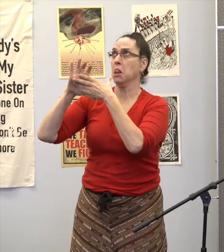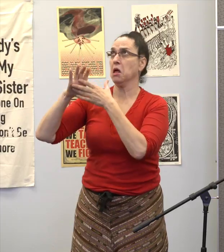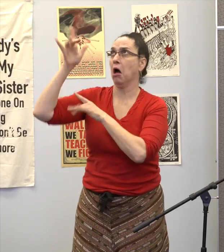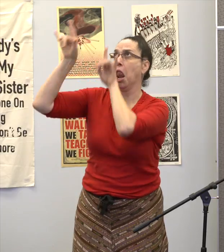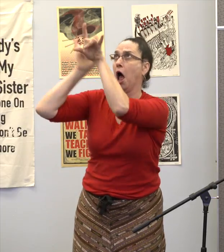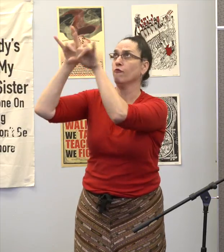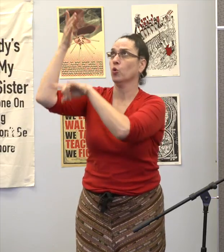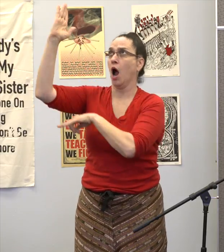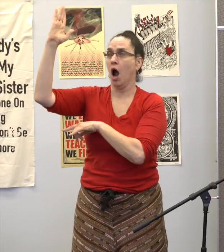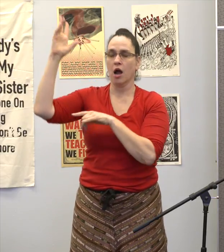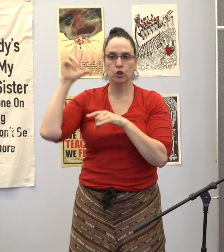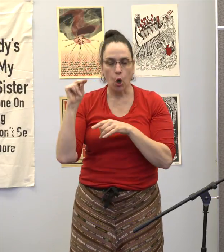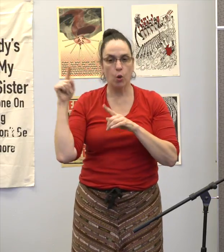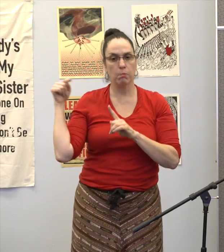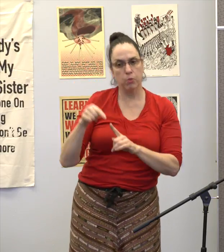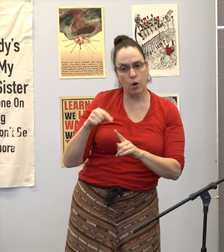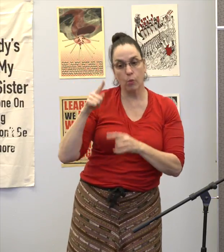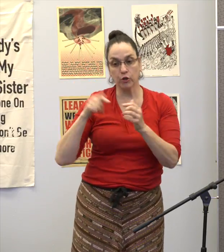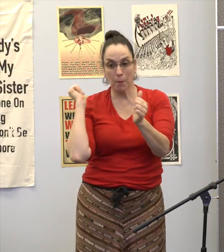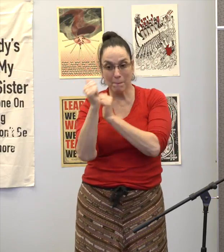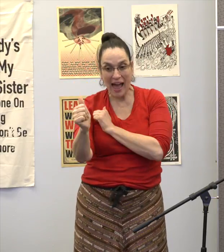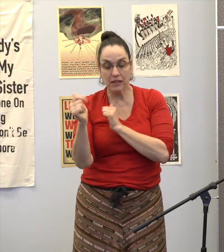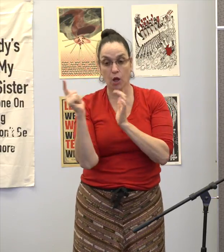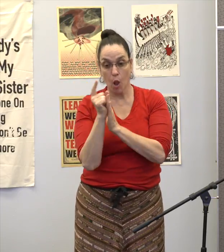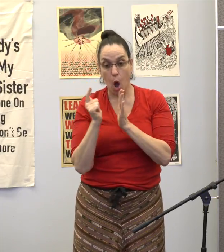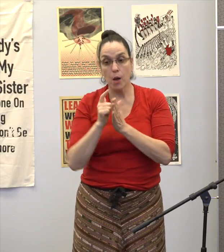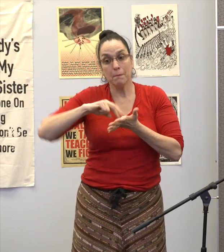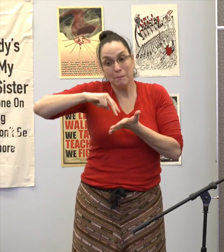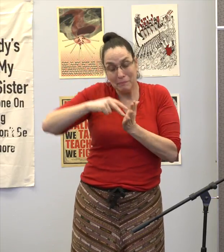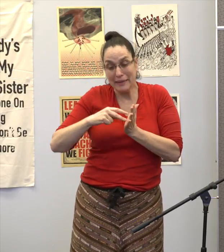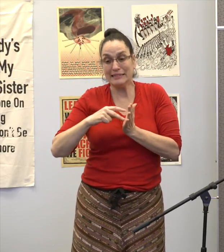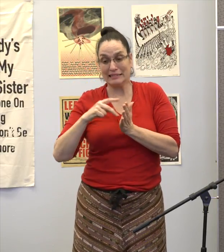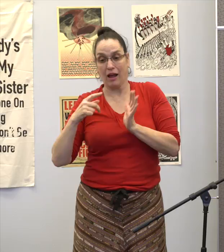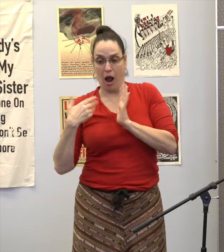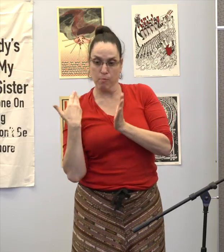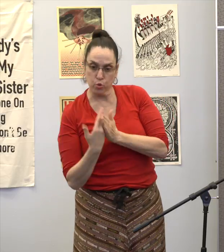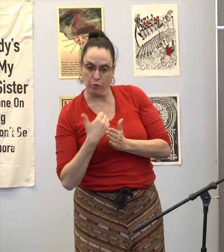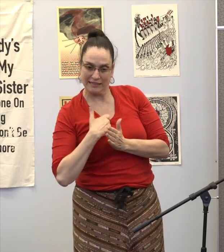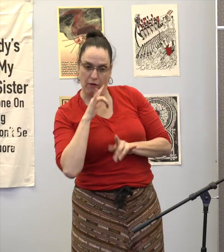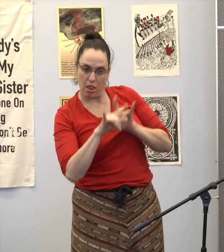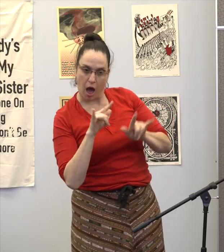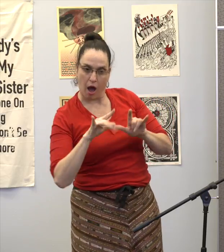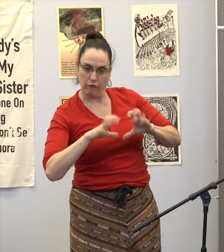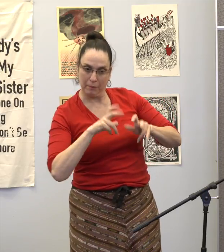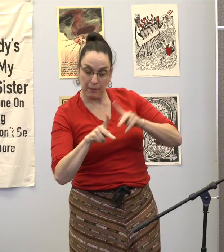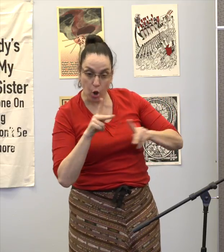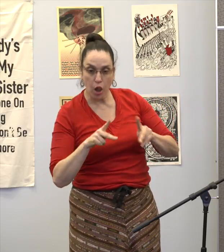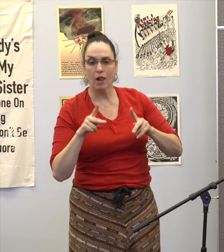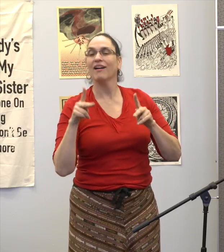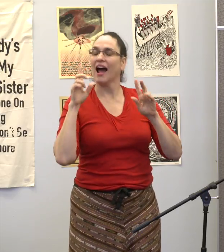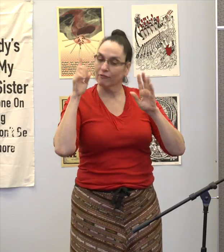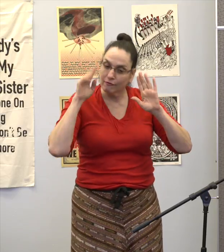God, but when you pass a policy, does that prove you love people? Well. Particularly the most vulnerable, the